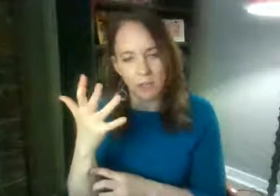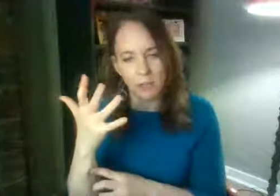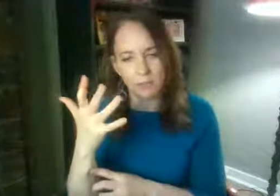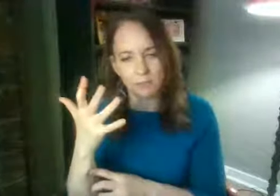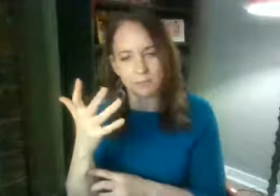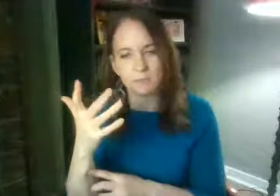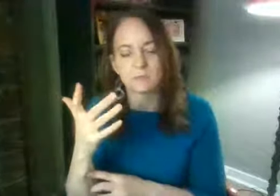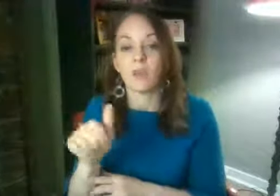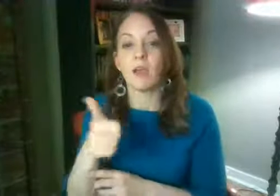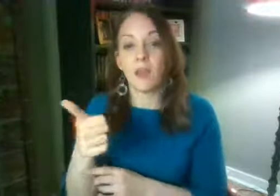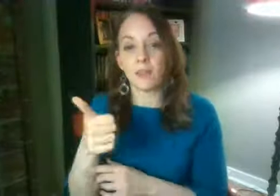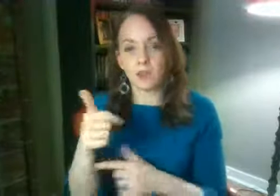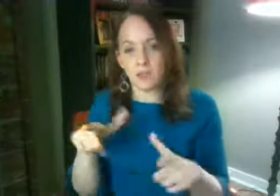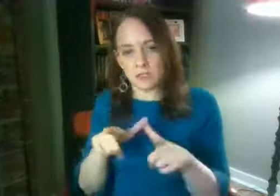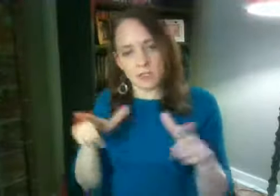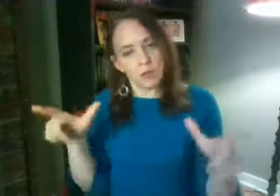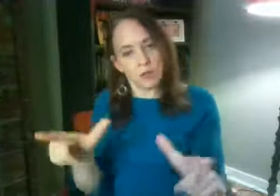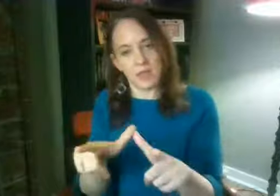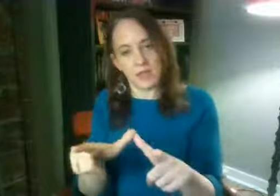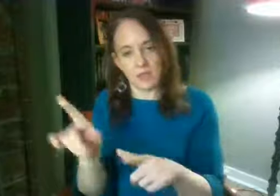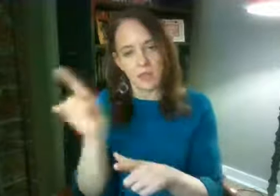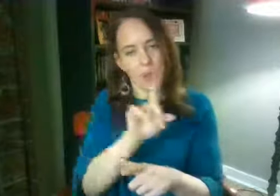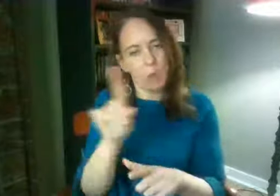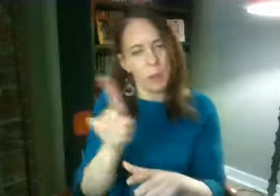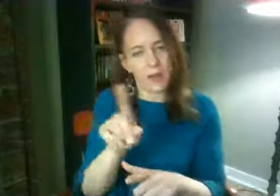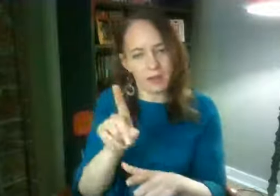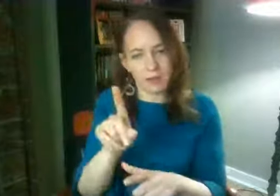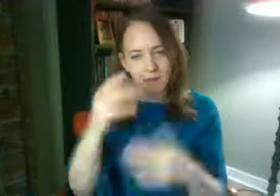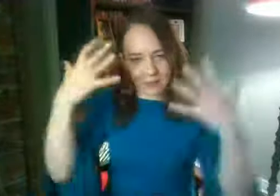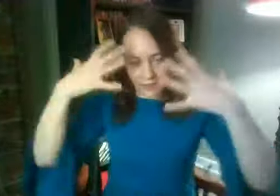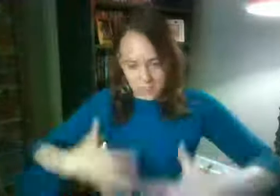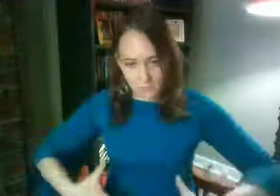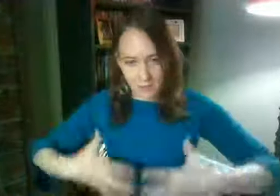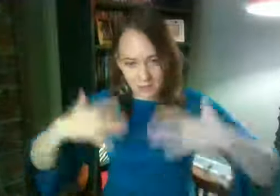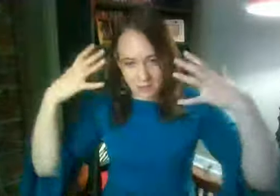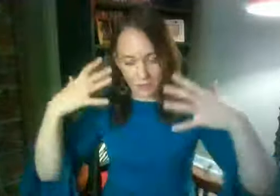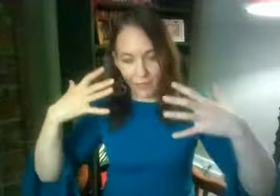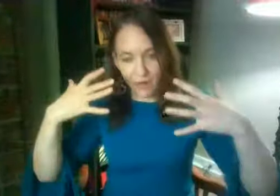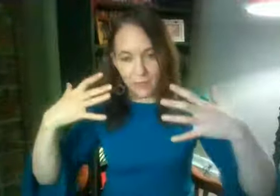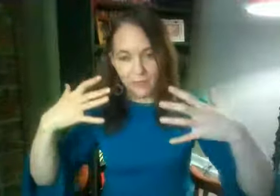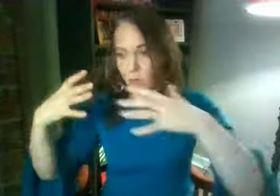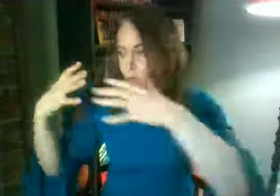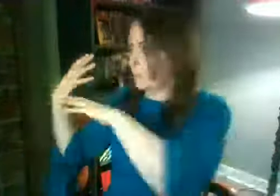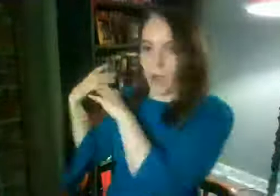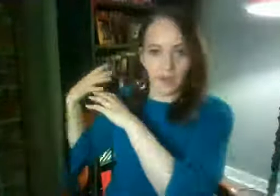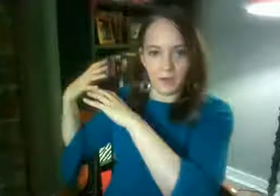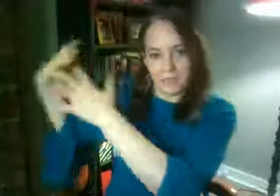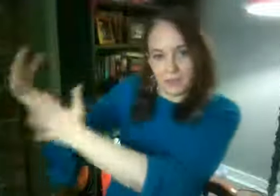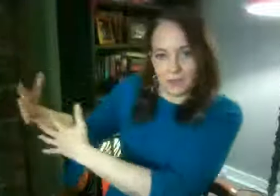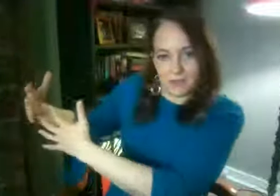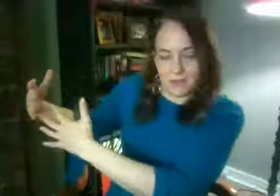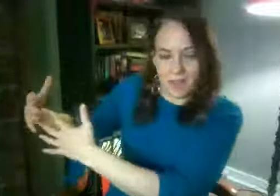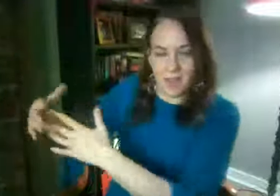shape. Another is location. Where in space in front of me or behind me or to the